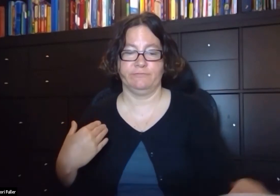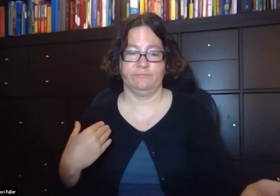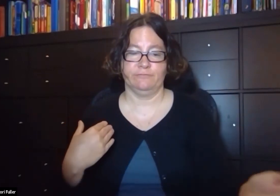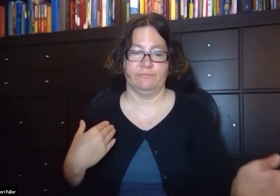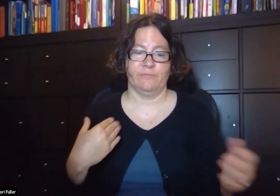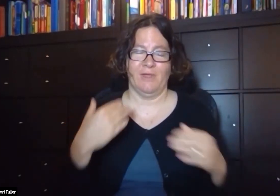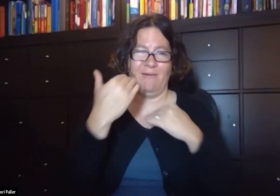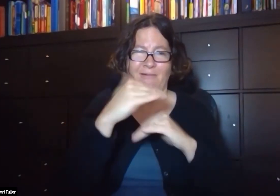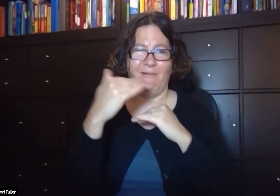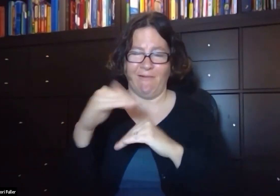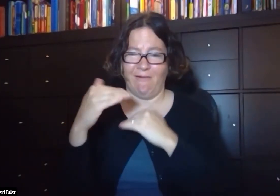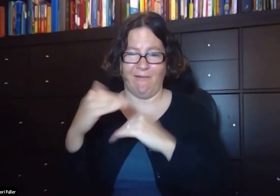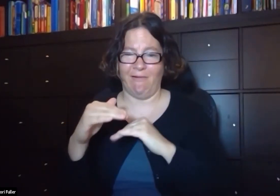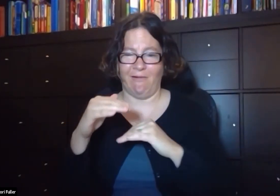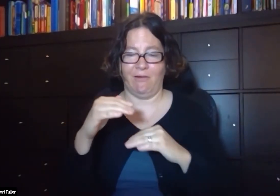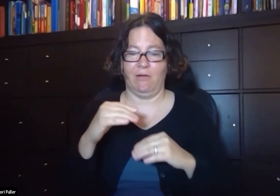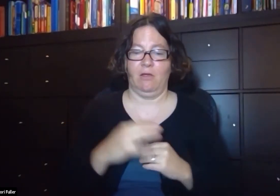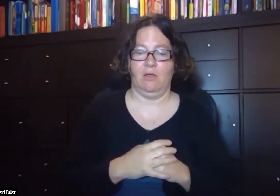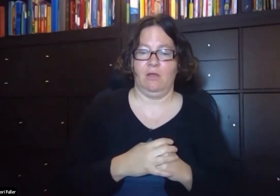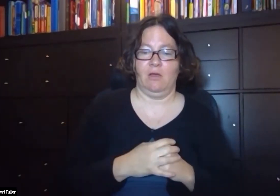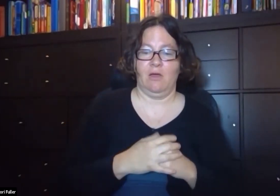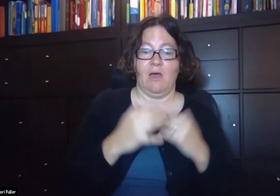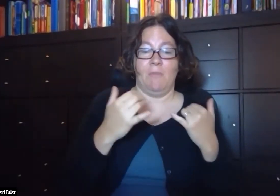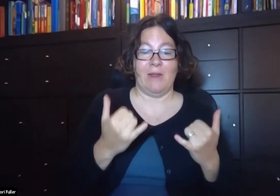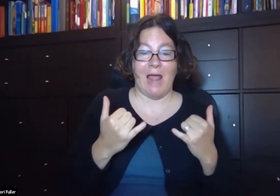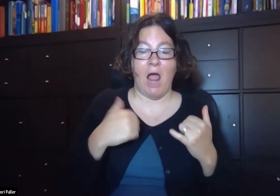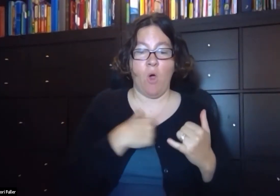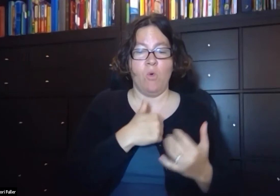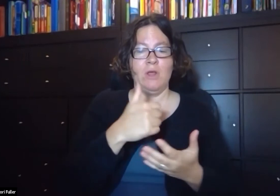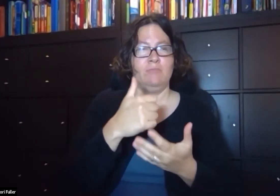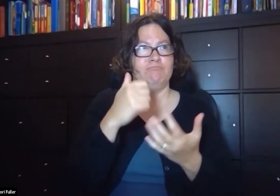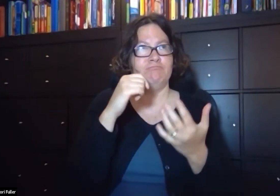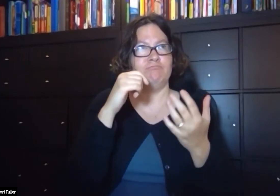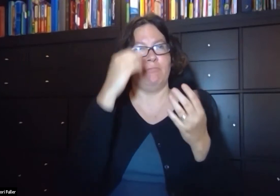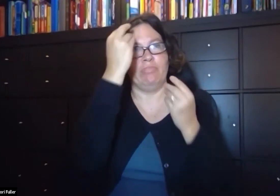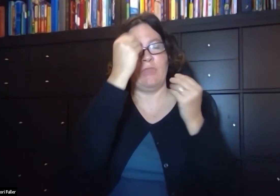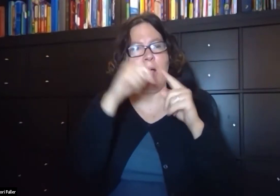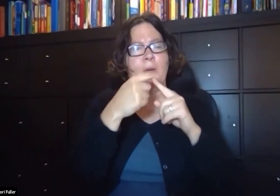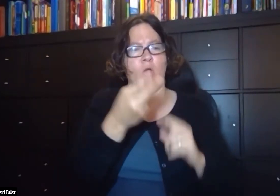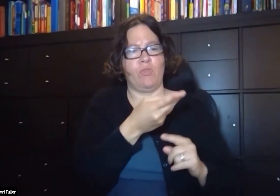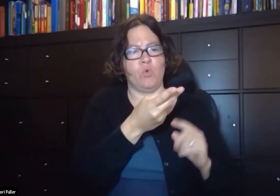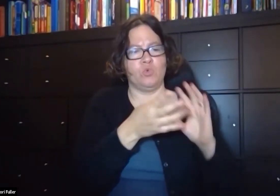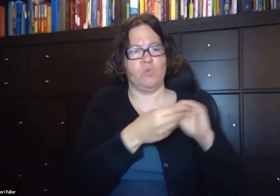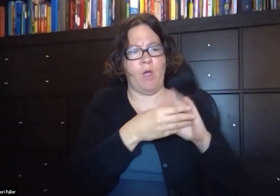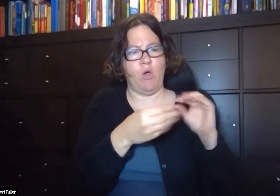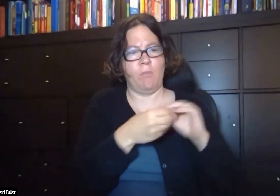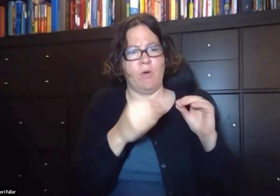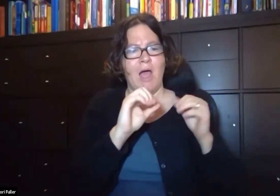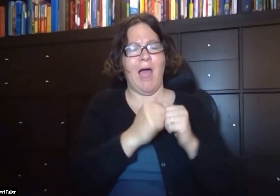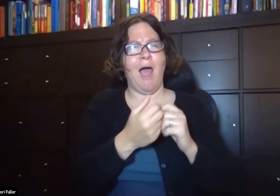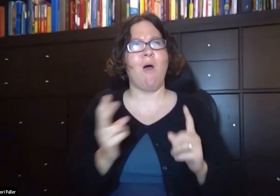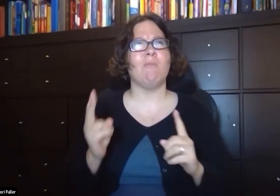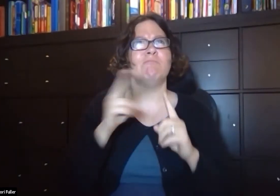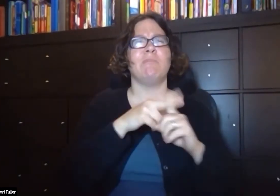And so he was pointing out how the Pharisees were making the Sabbath or the rules of following